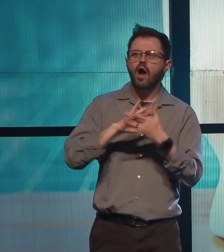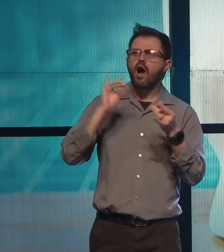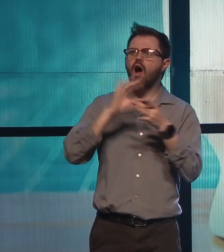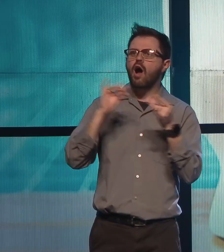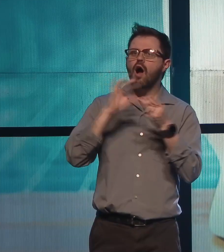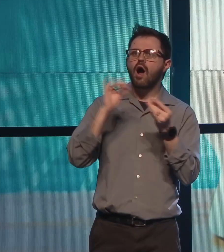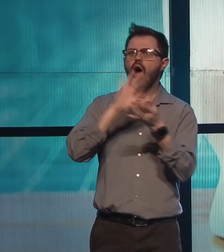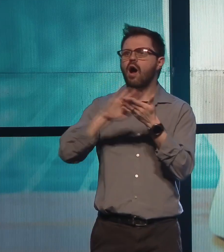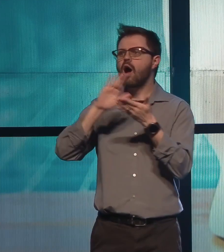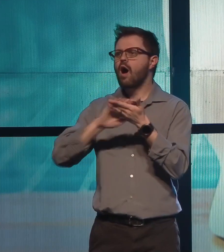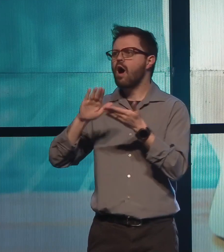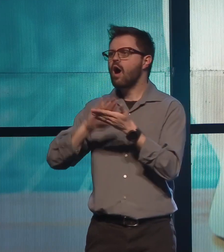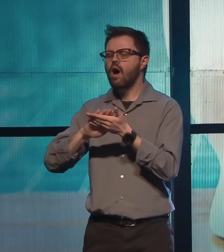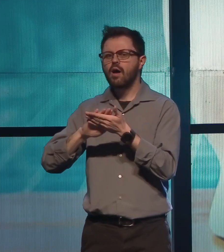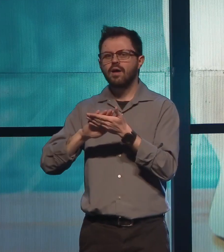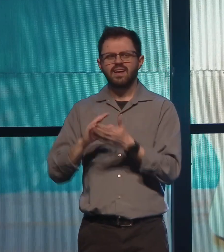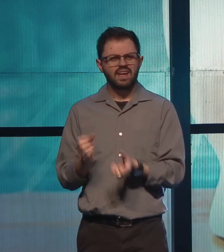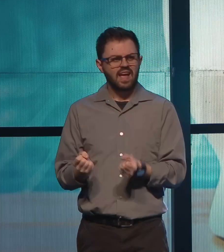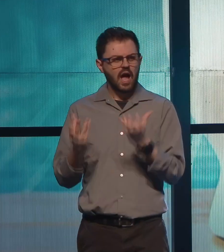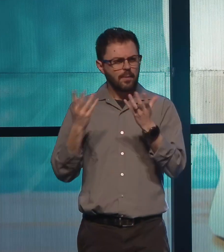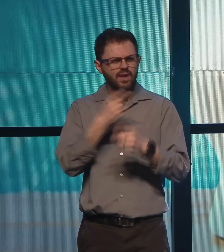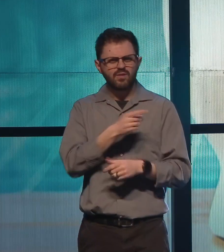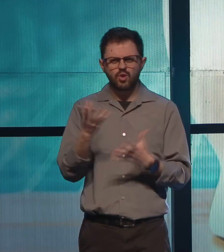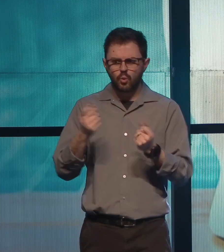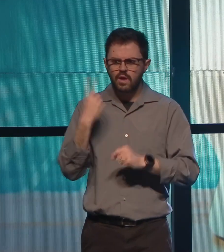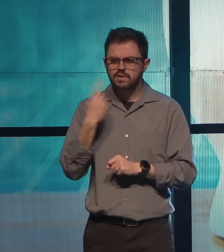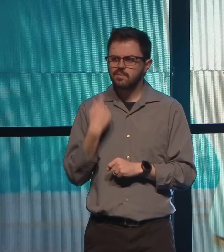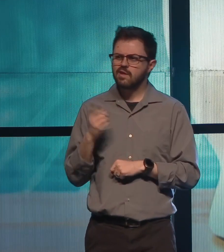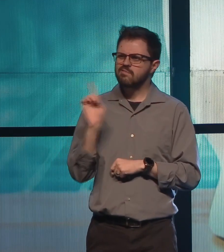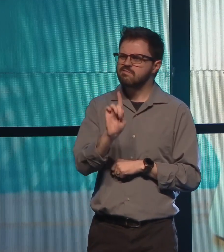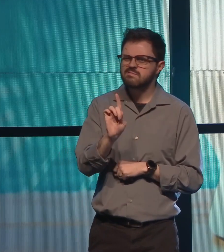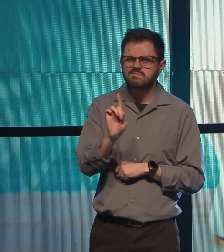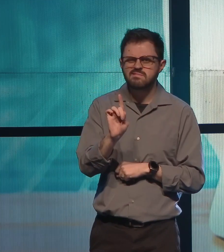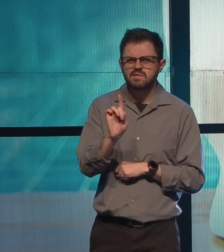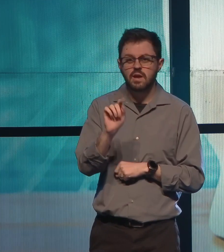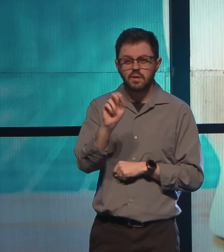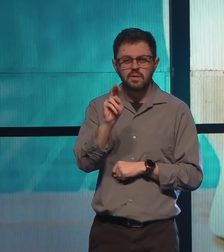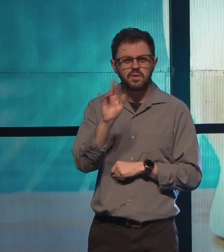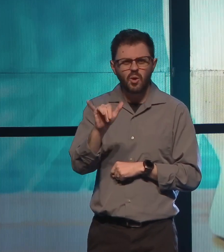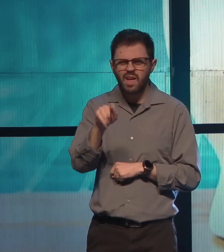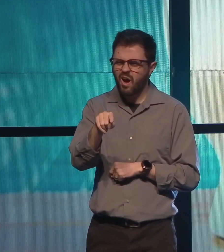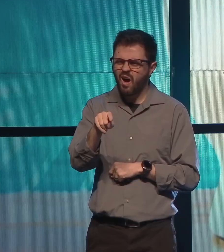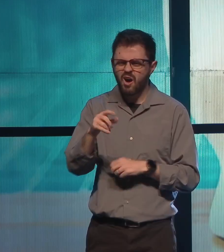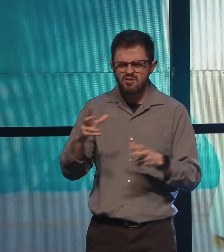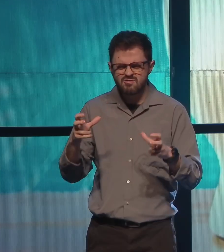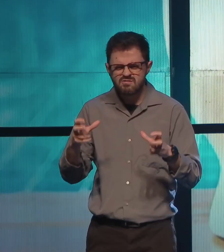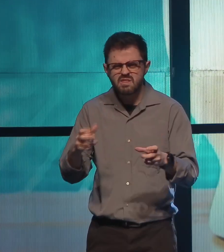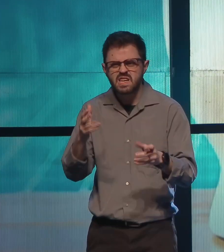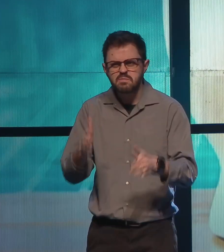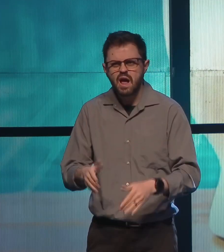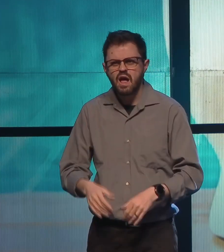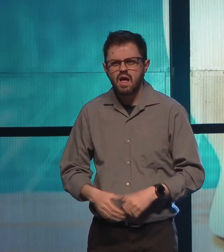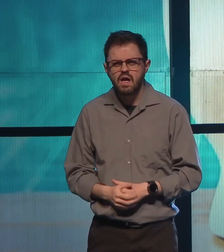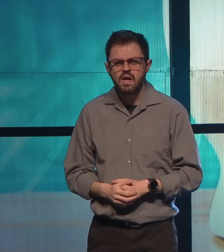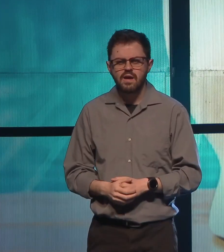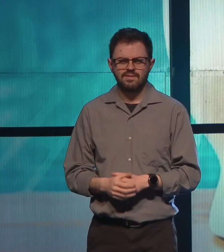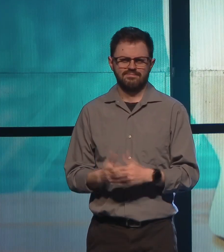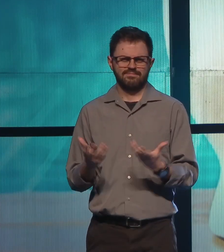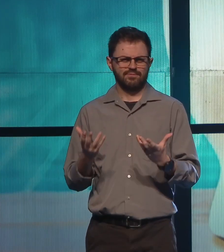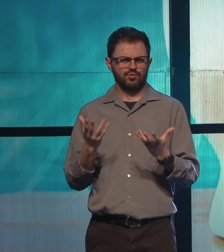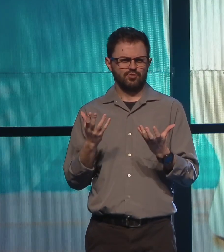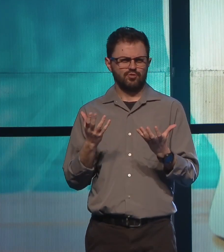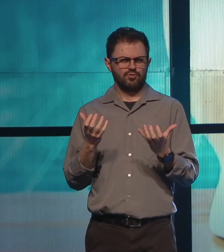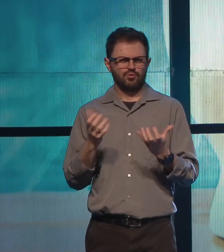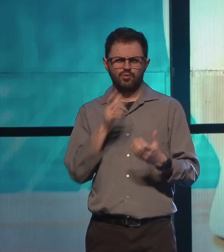up nice and I want them to say, Tony was just greedy. Tony was just greedy.